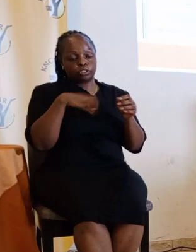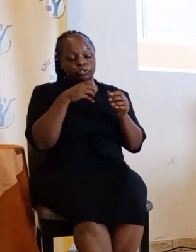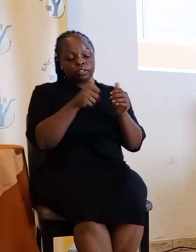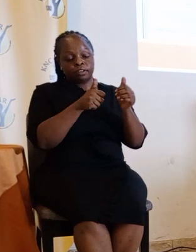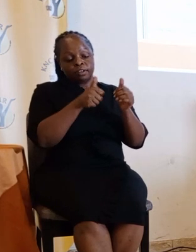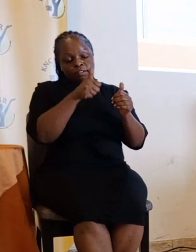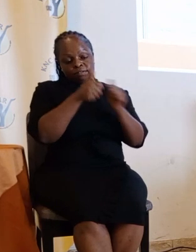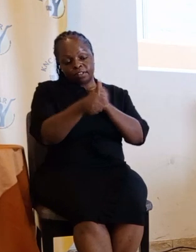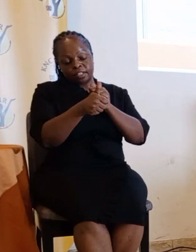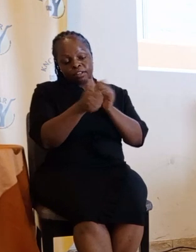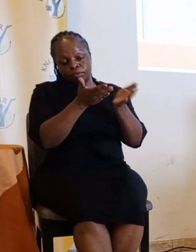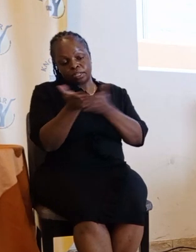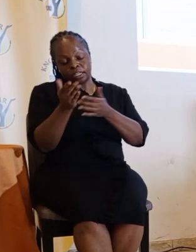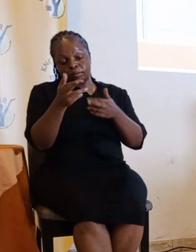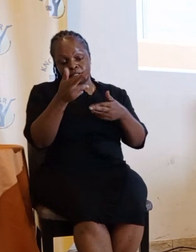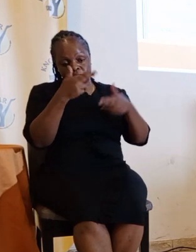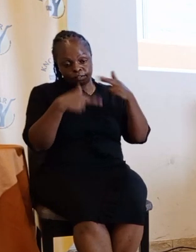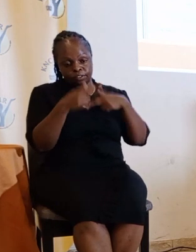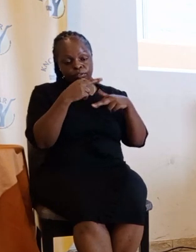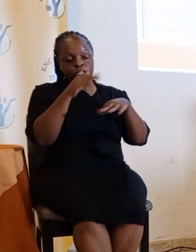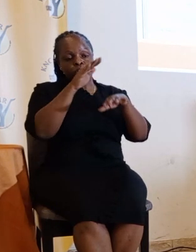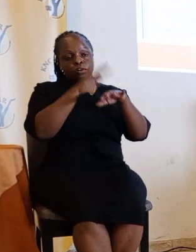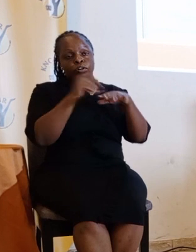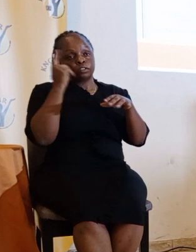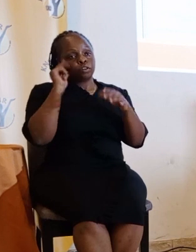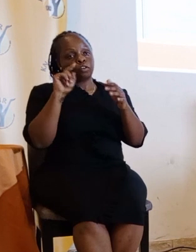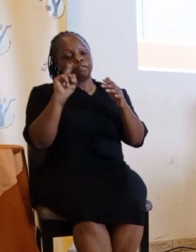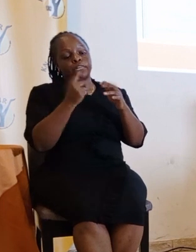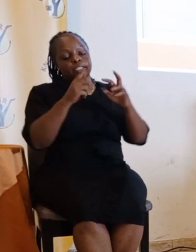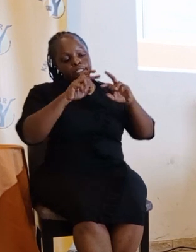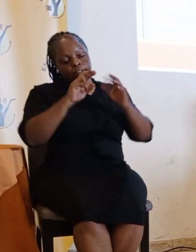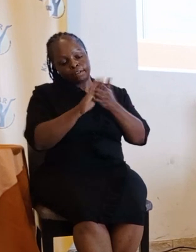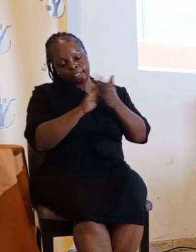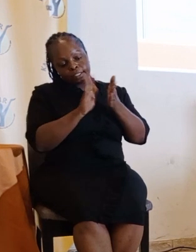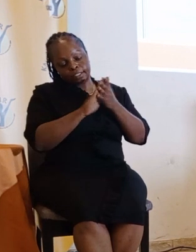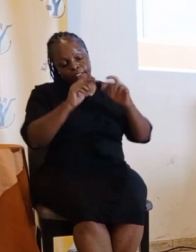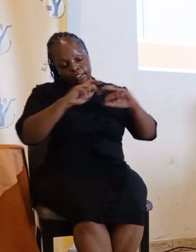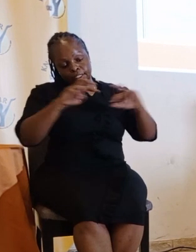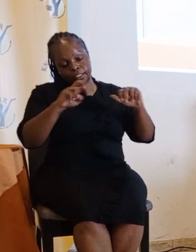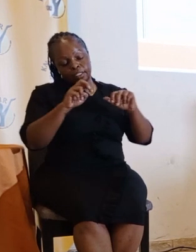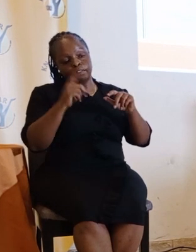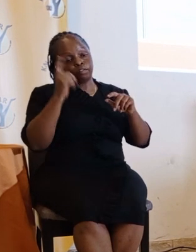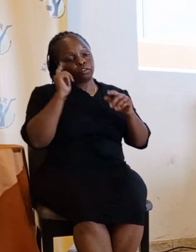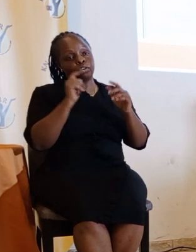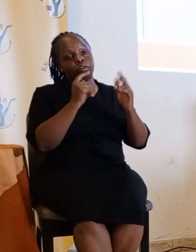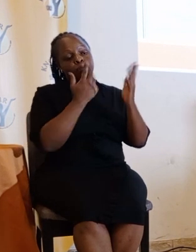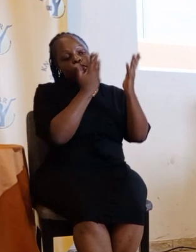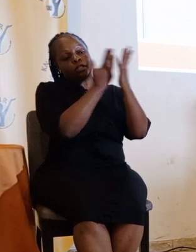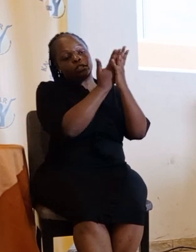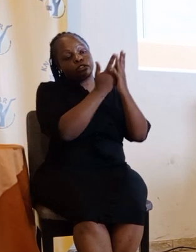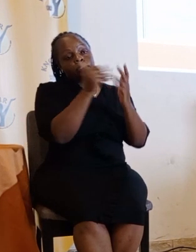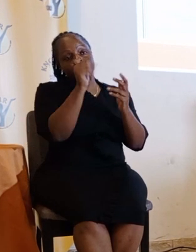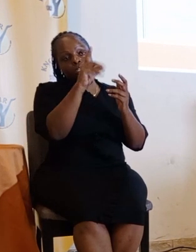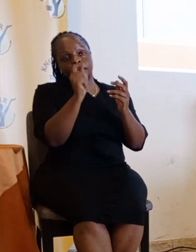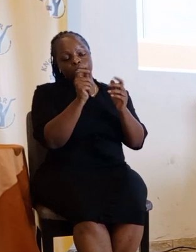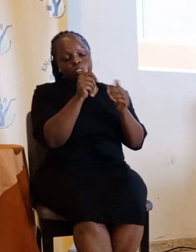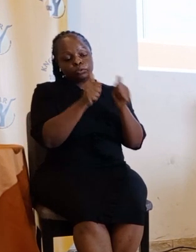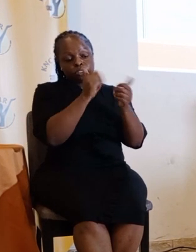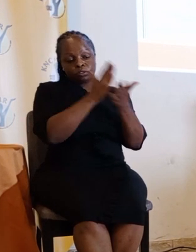further welcomes the review and calls for the fast tracking of the enactment of the Prisons Act that conforms